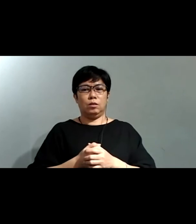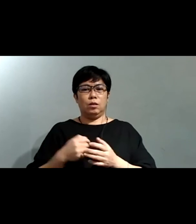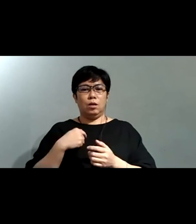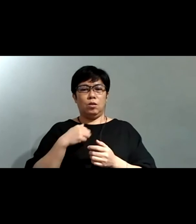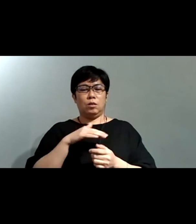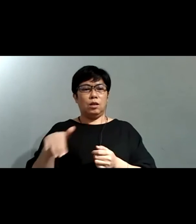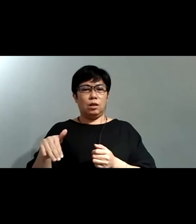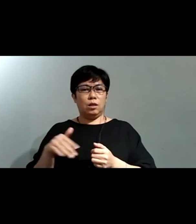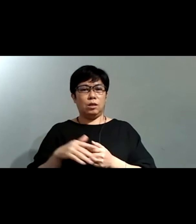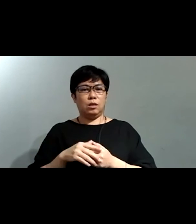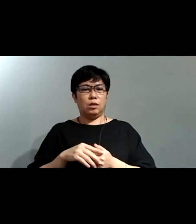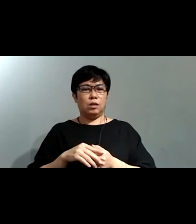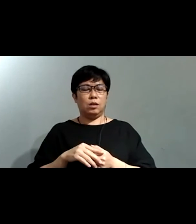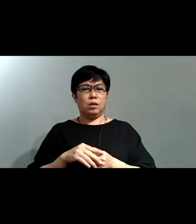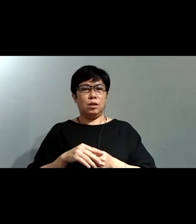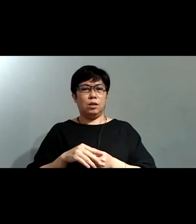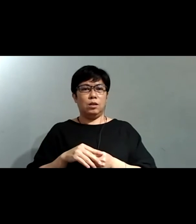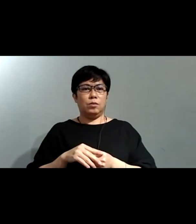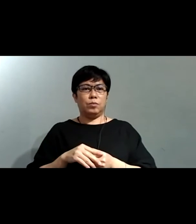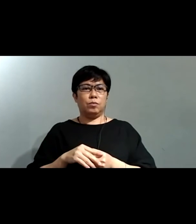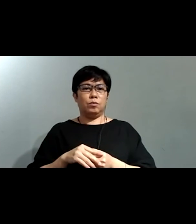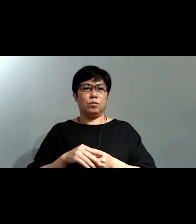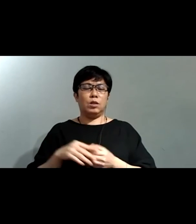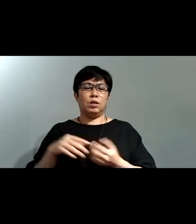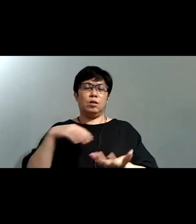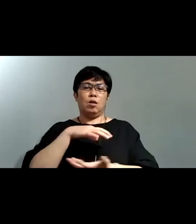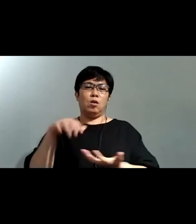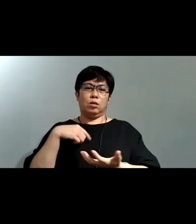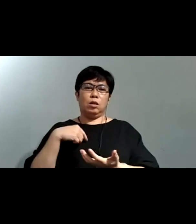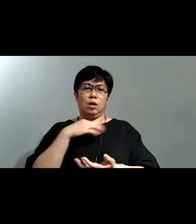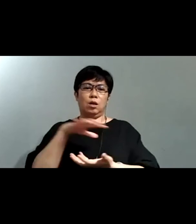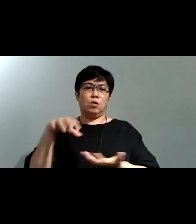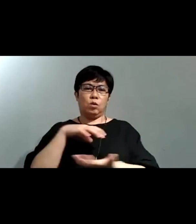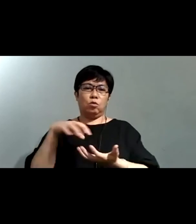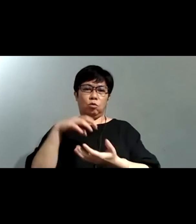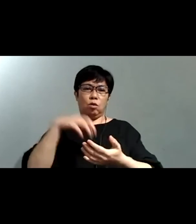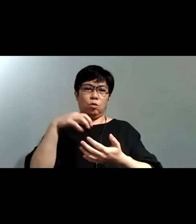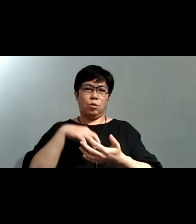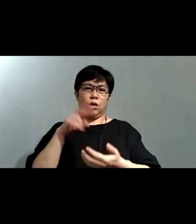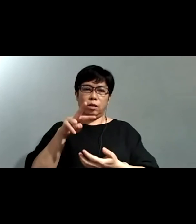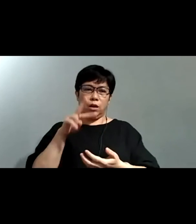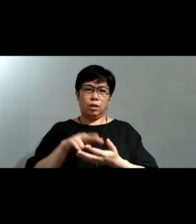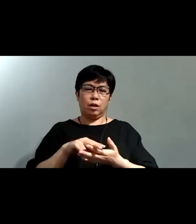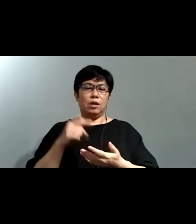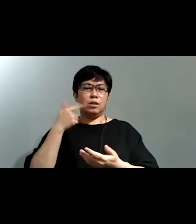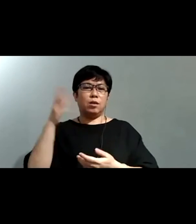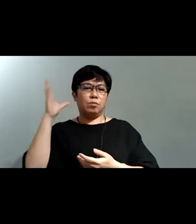the our news rank in the top news, world news, right? The scenes I have posed